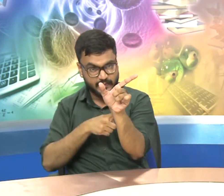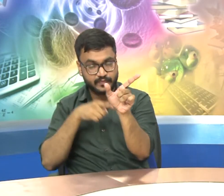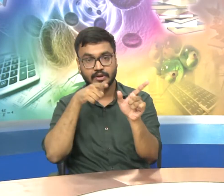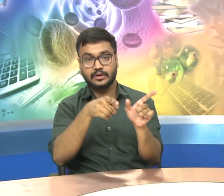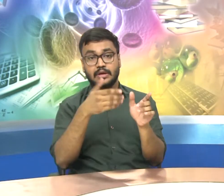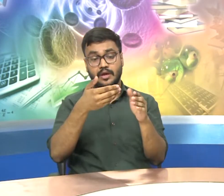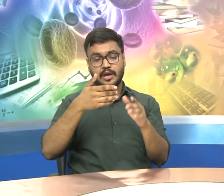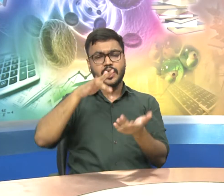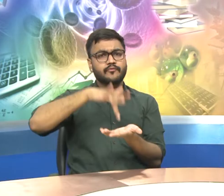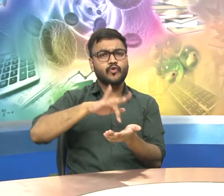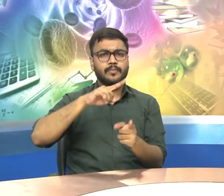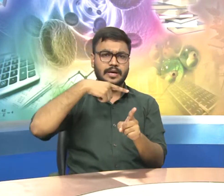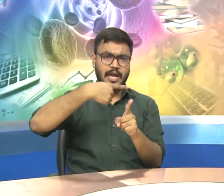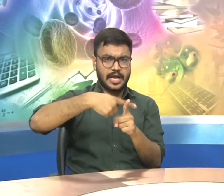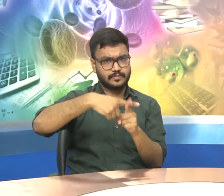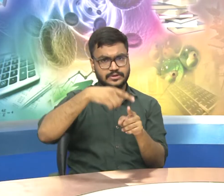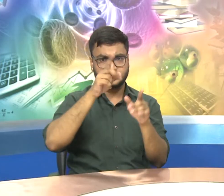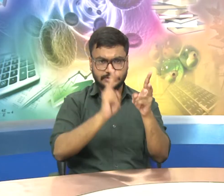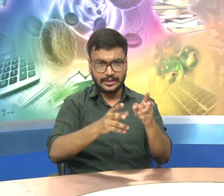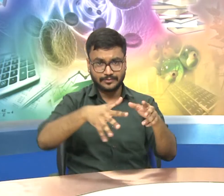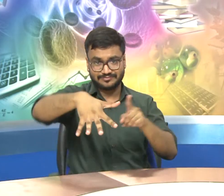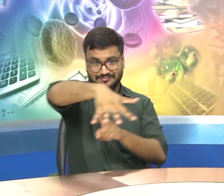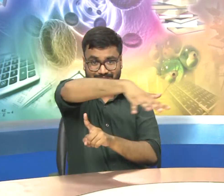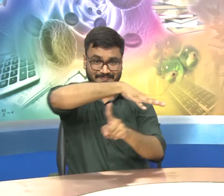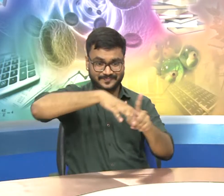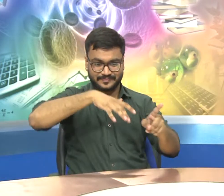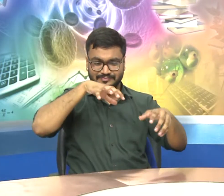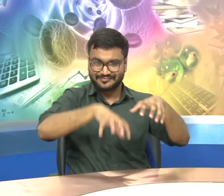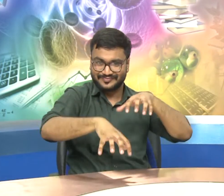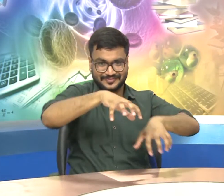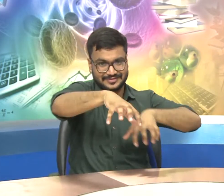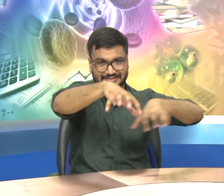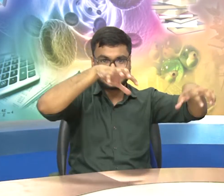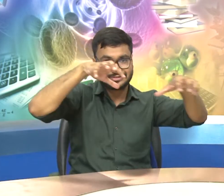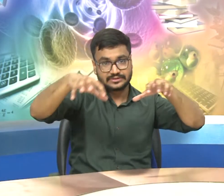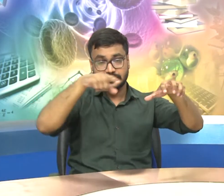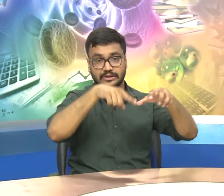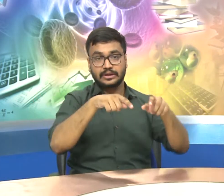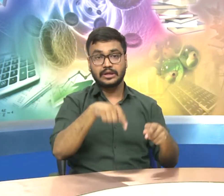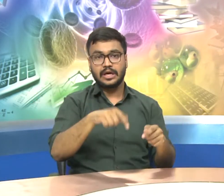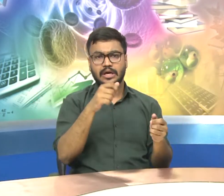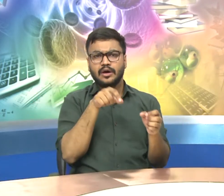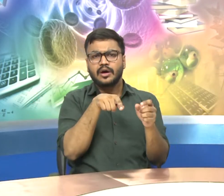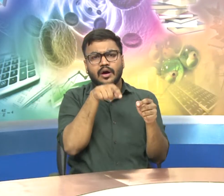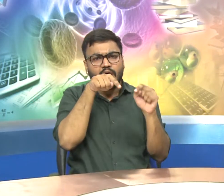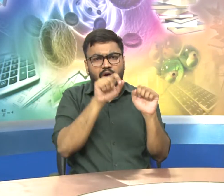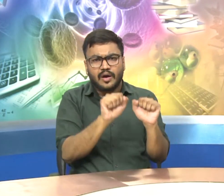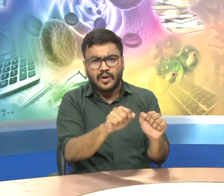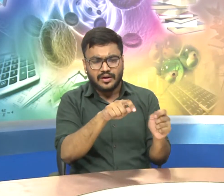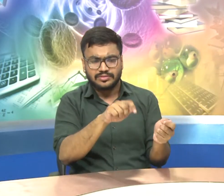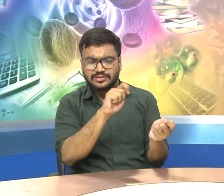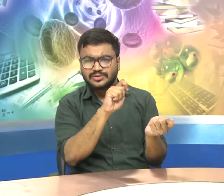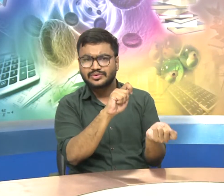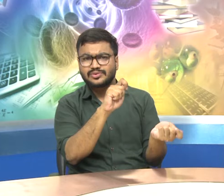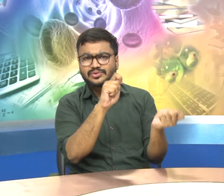These industries produced large amount of smoke and soot.